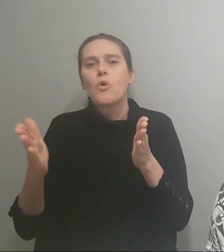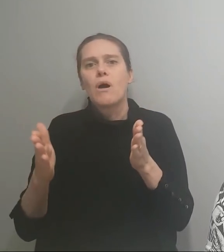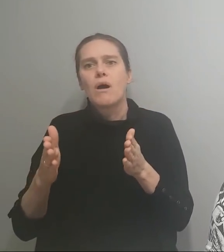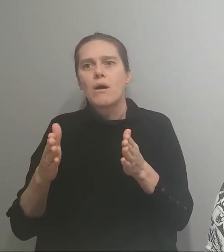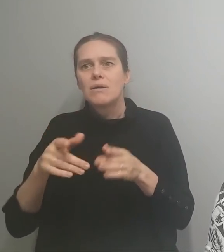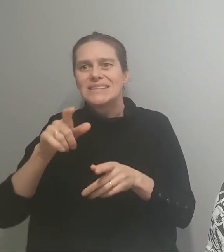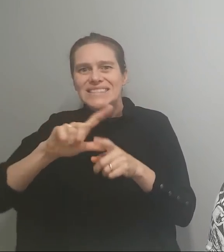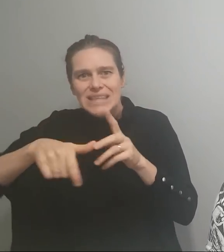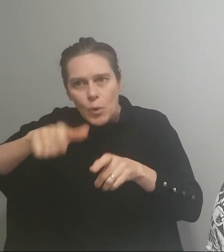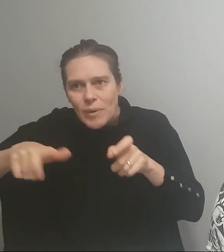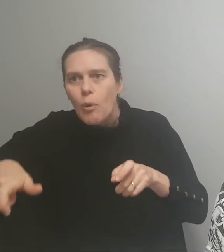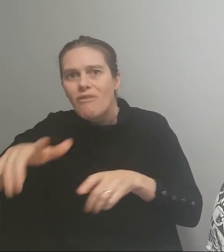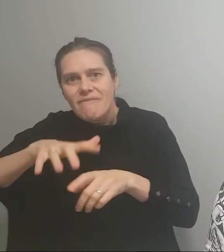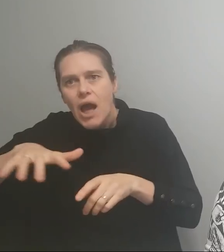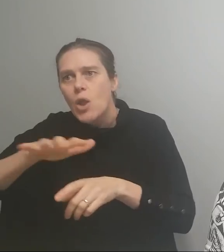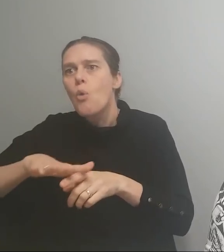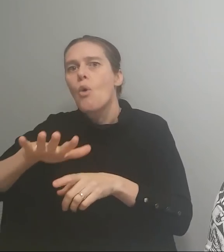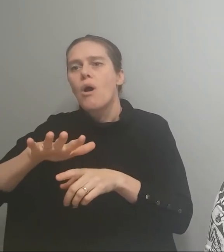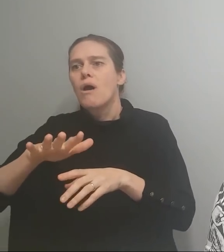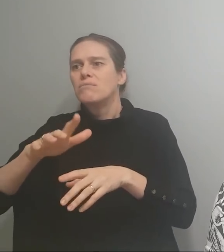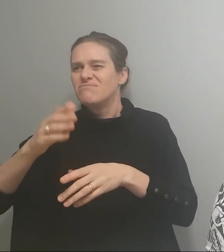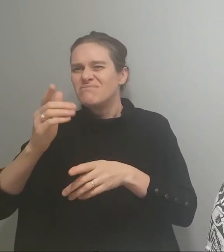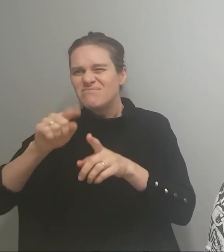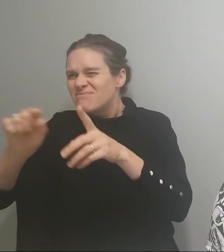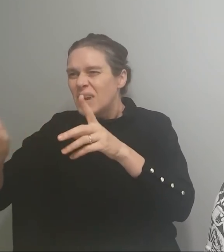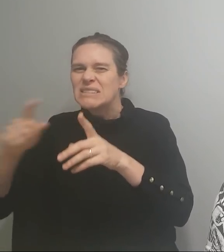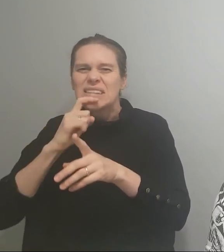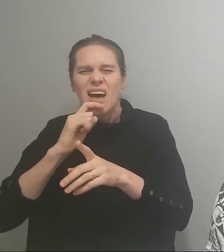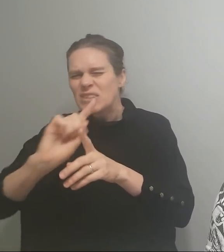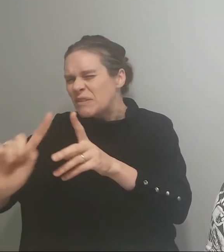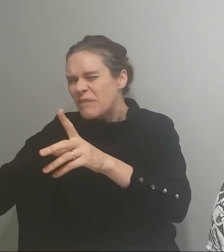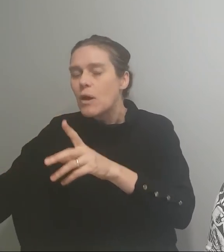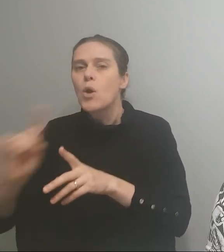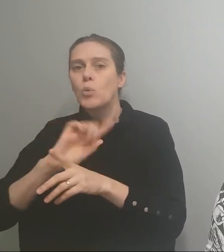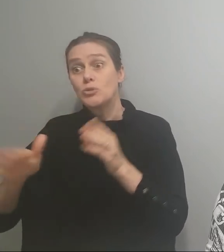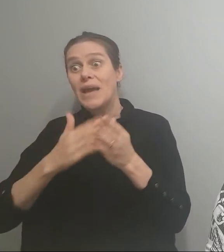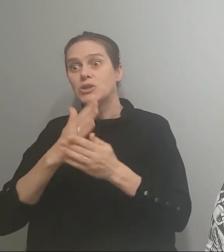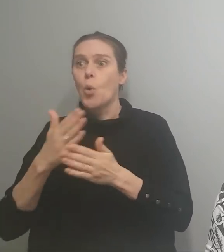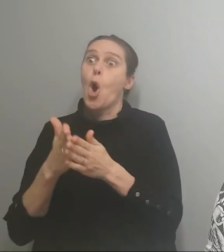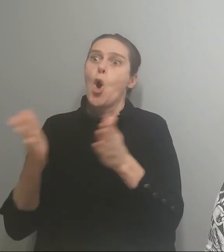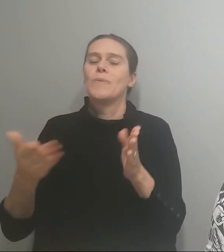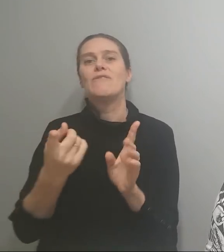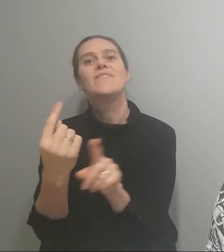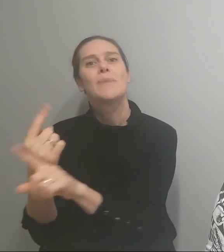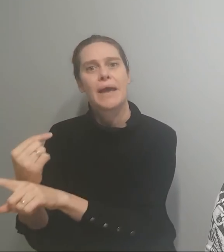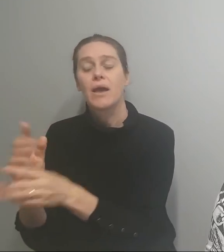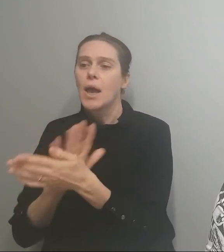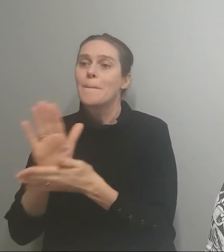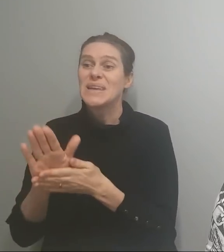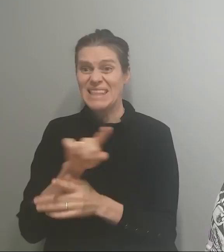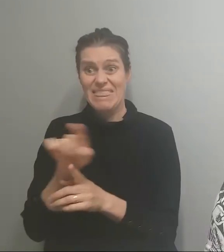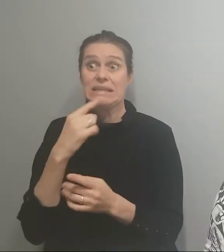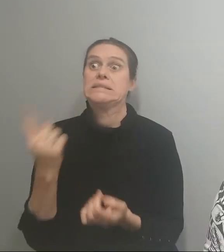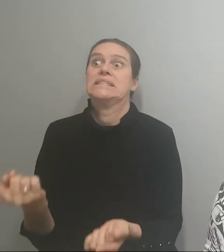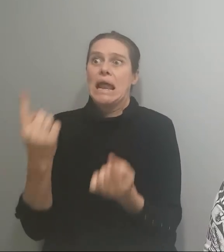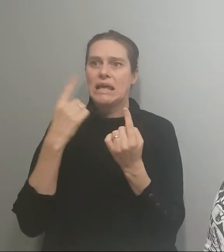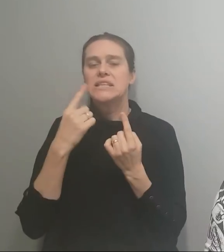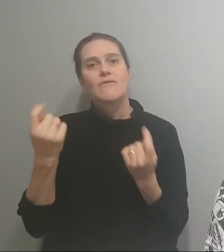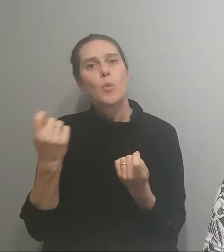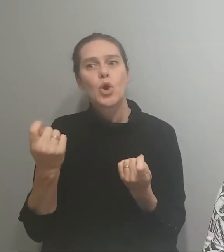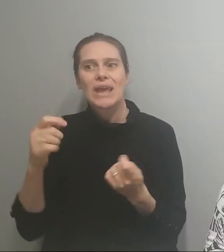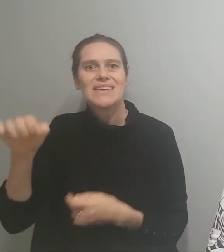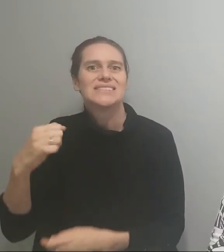provide feedback about how things are going so that we can collect information about what's working and what's not working from day one. And